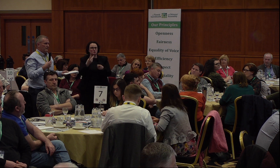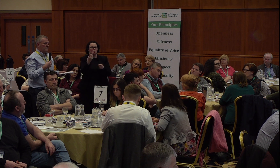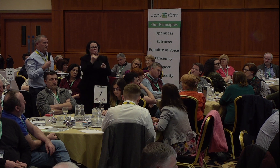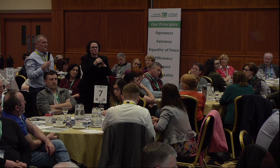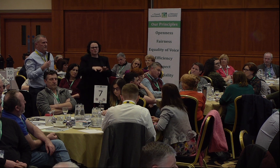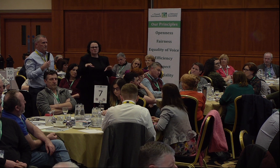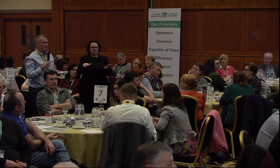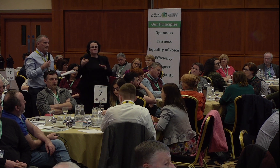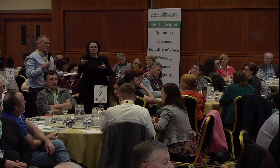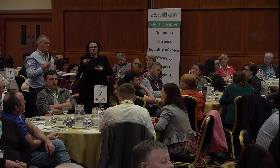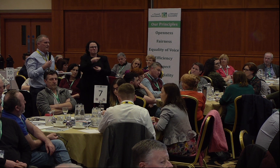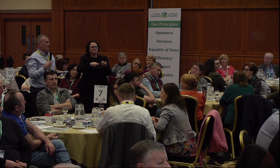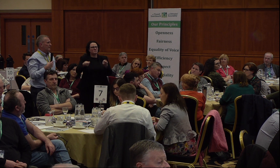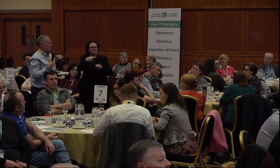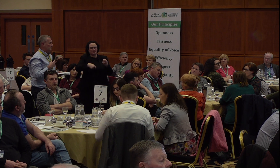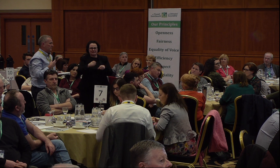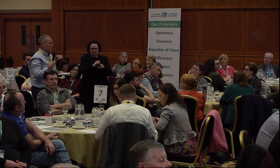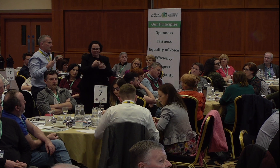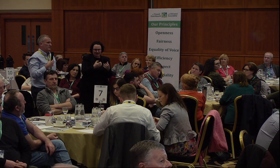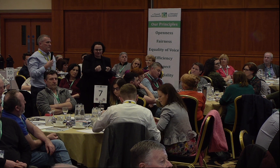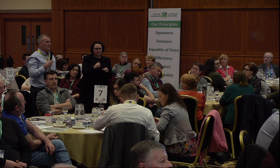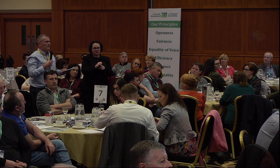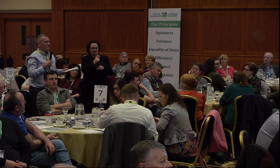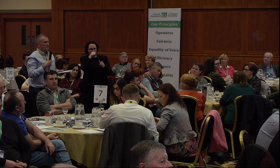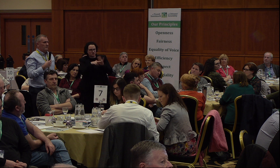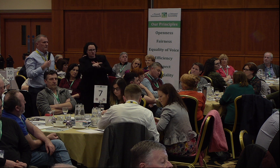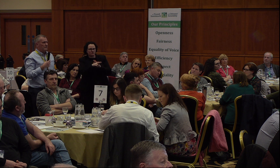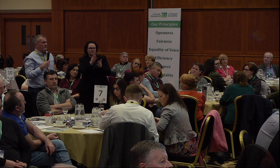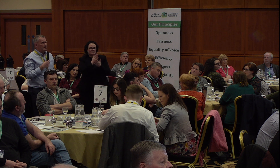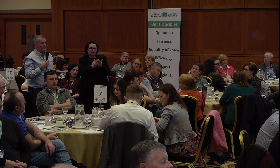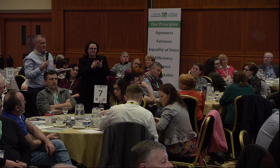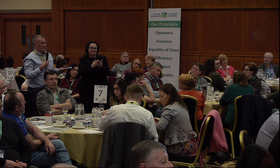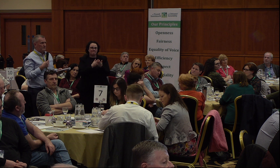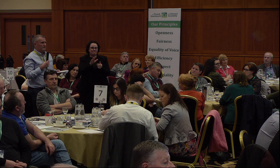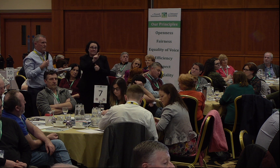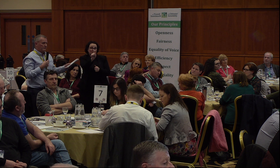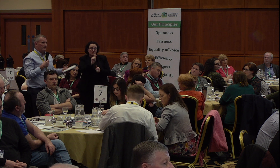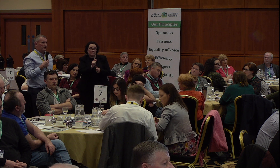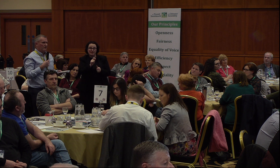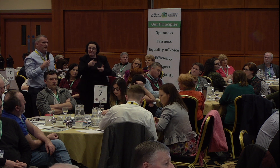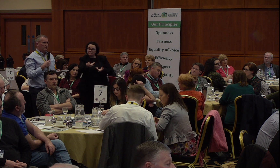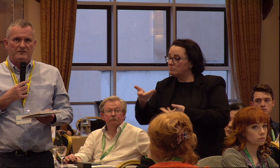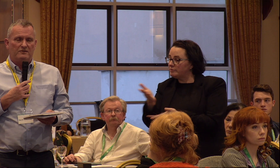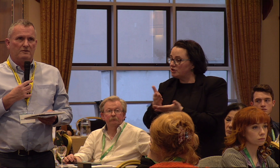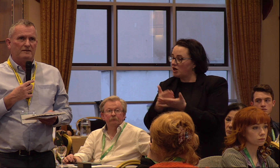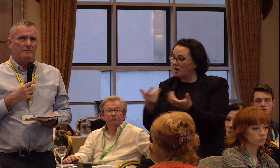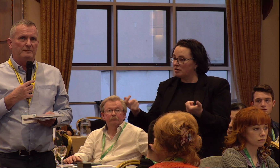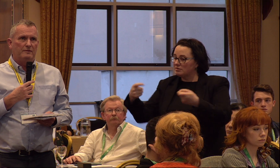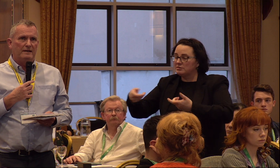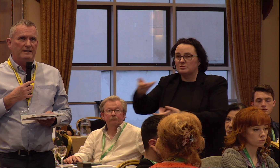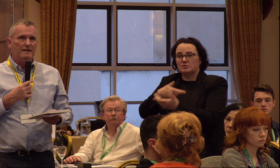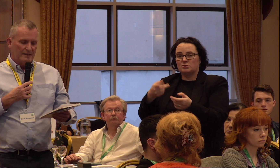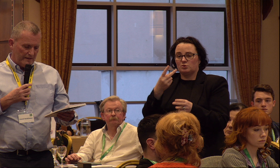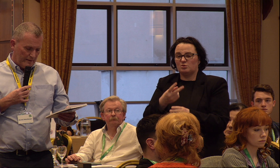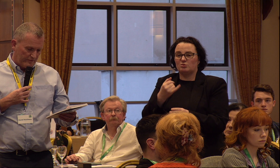because obviously there's an issue with facilities and not having enough teachers for some of the subjects. And if you could share between schools, that might be a